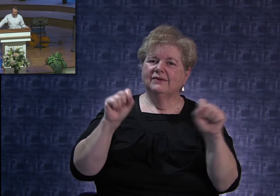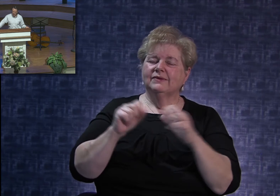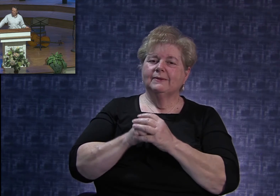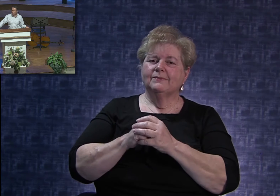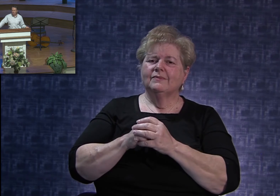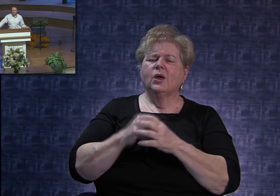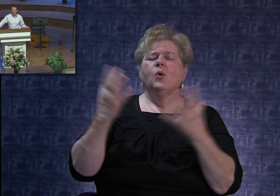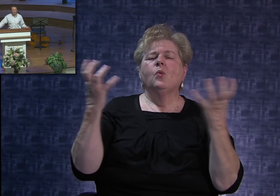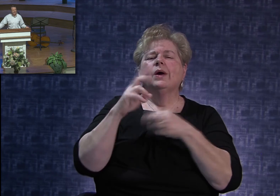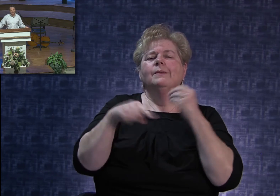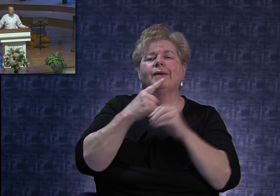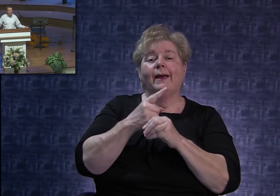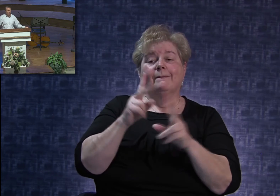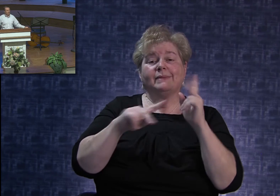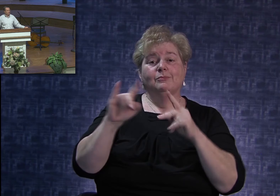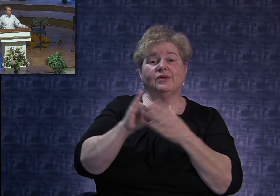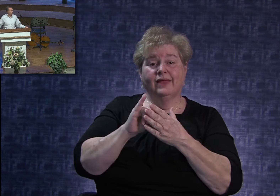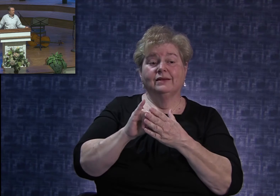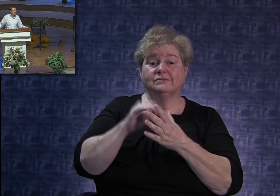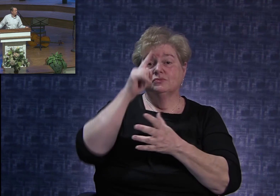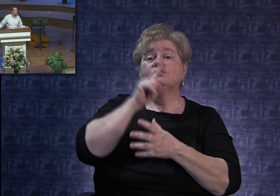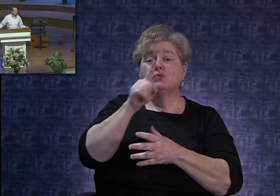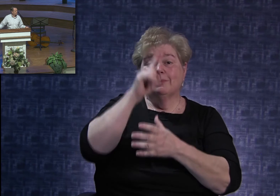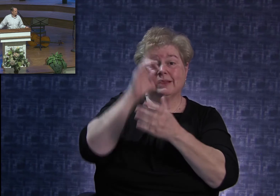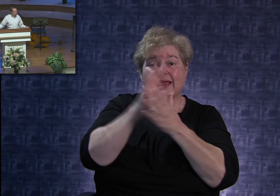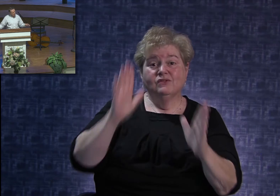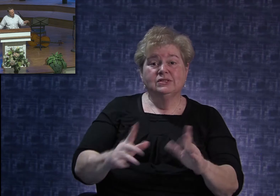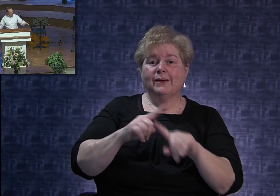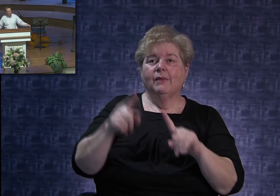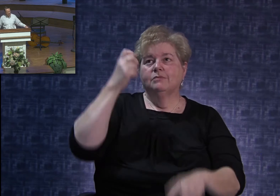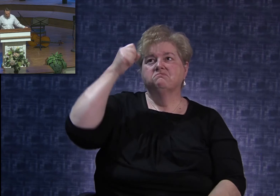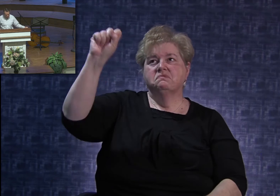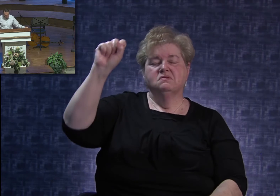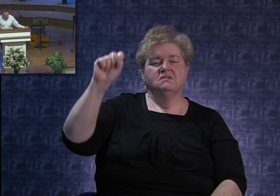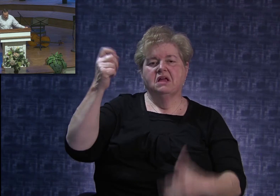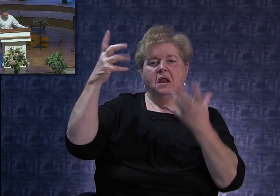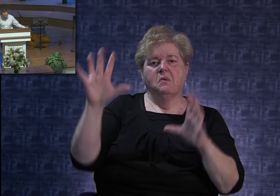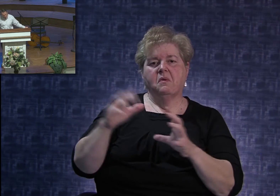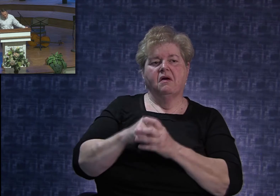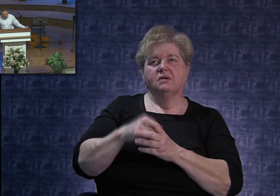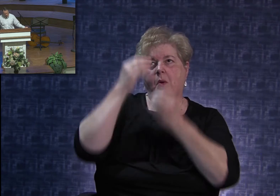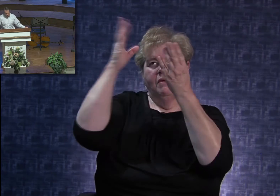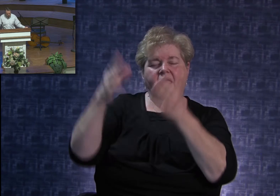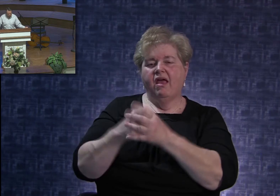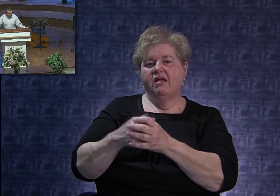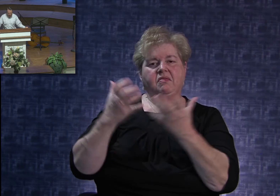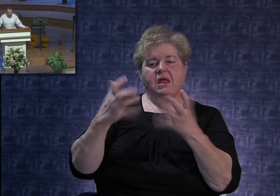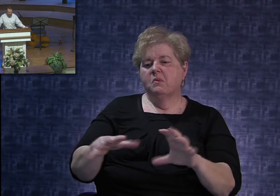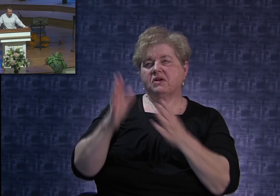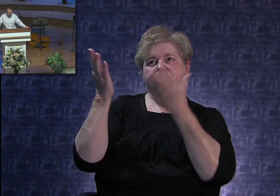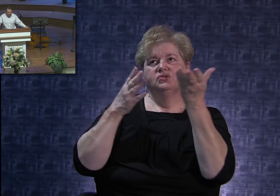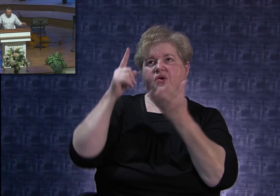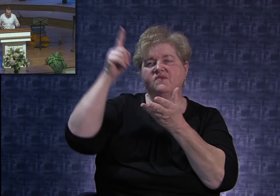But what about those who are just outright disobedient believers? They don't want to be a part of the body of Christ. They don't want to serve